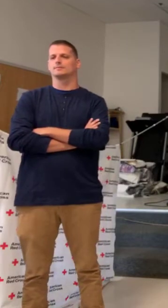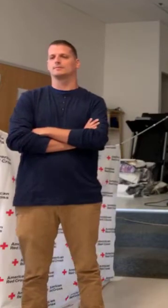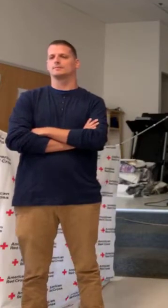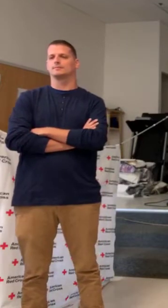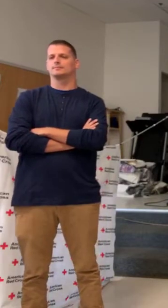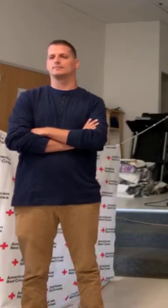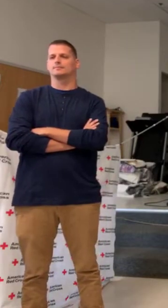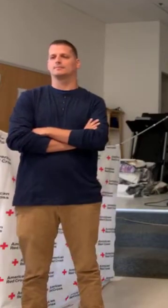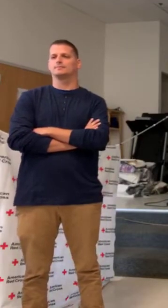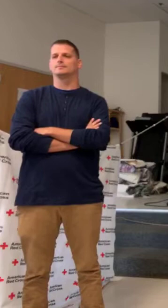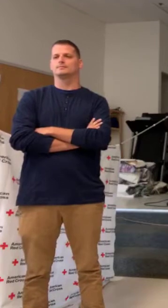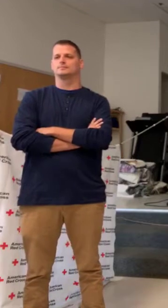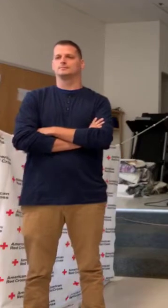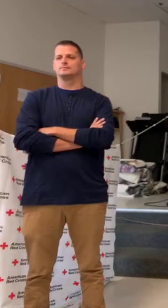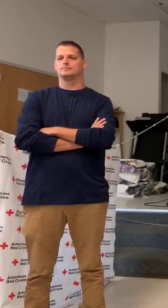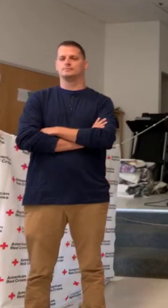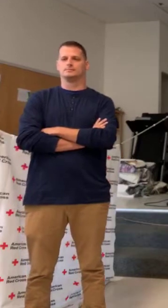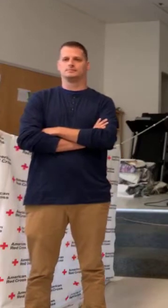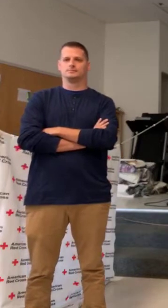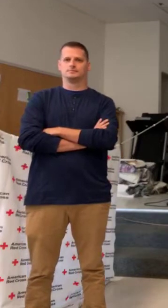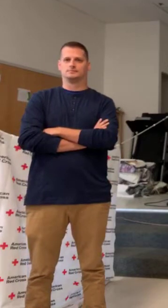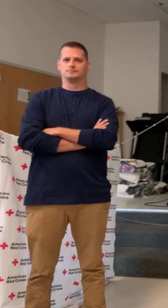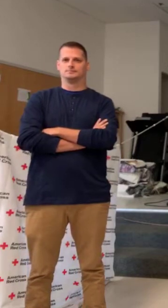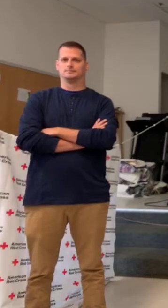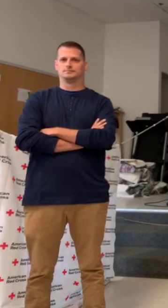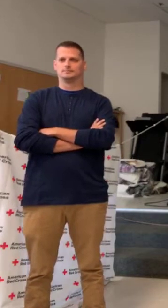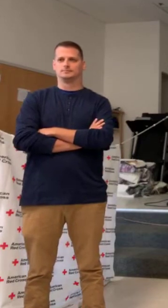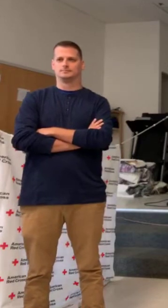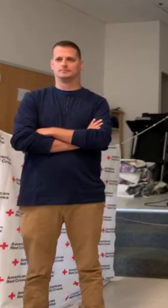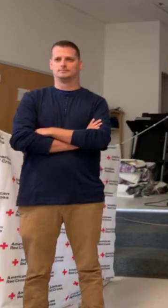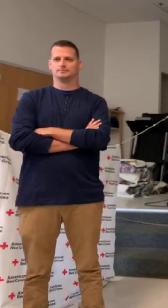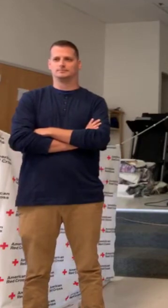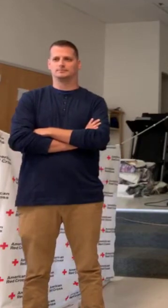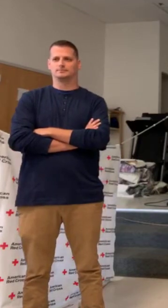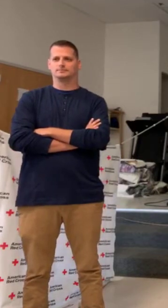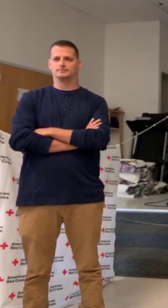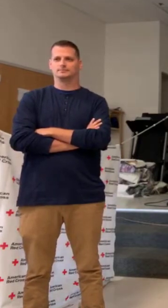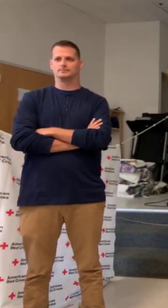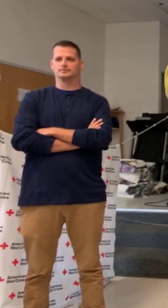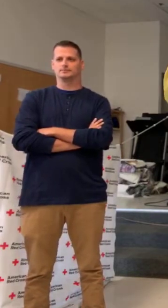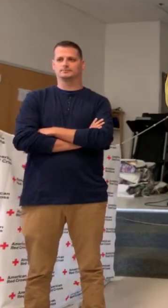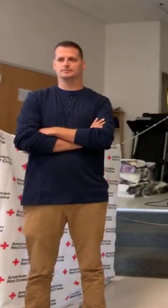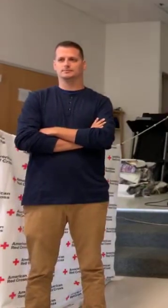be distributed today online if you guys need access to these.